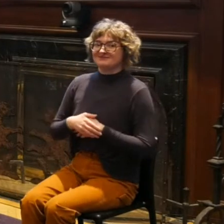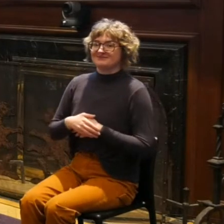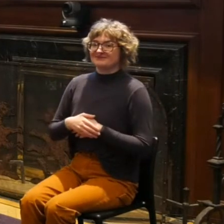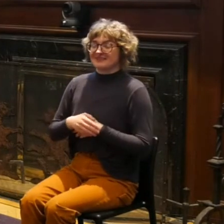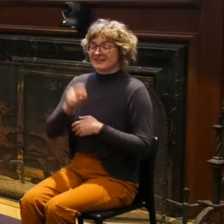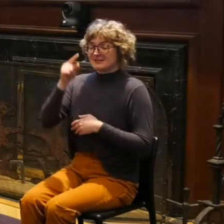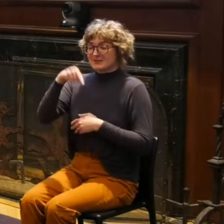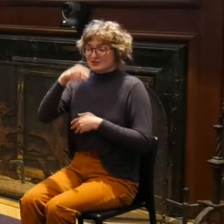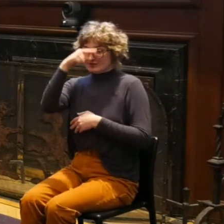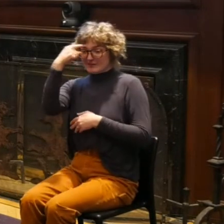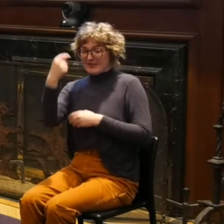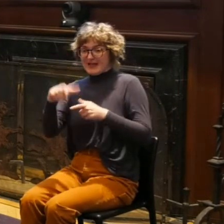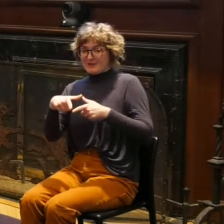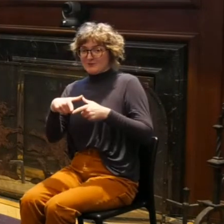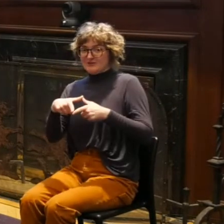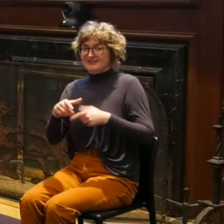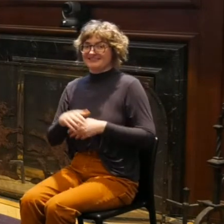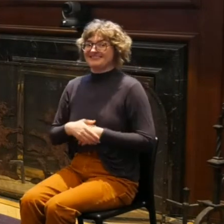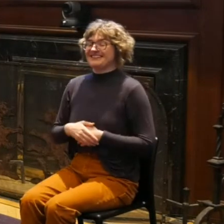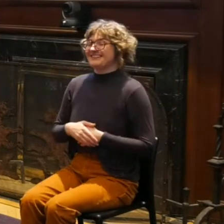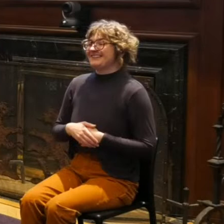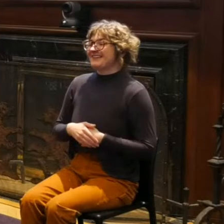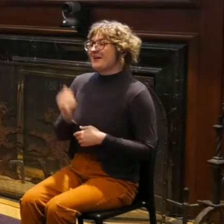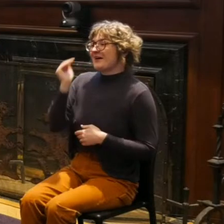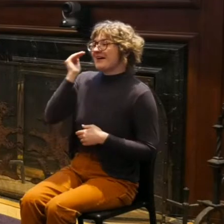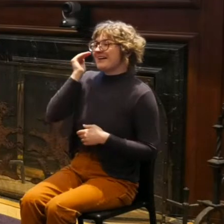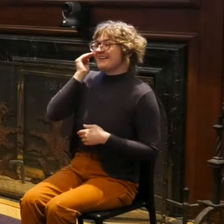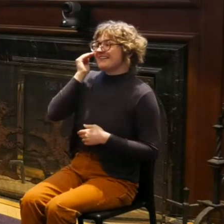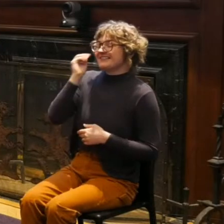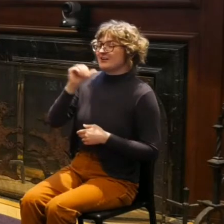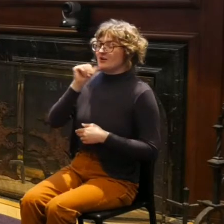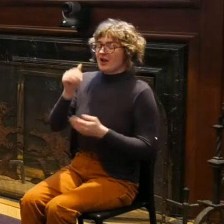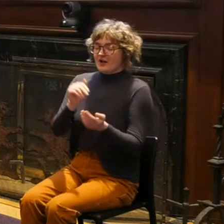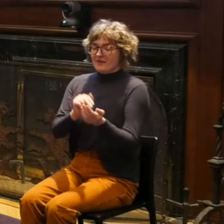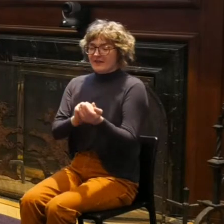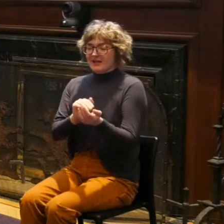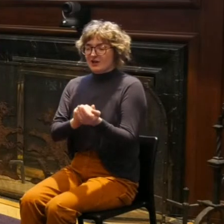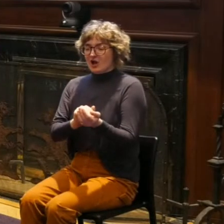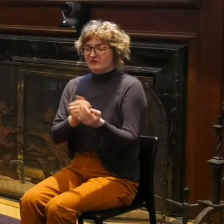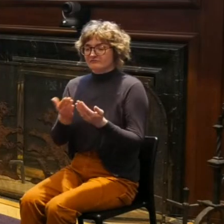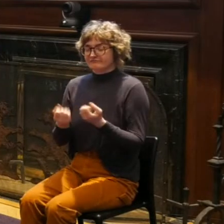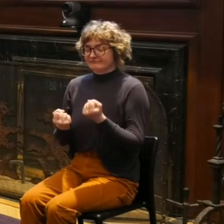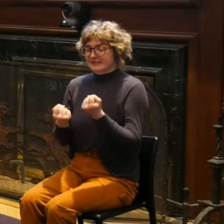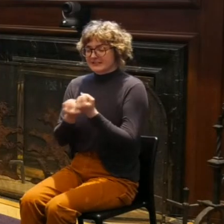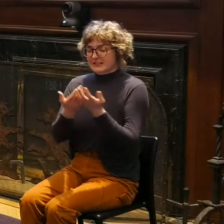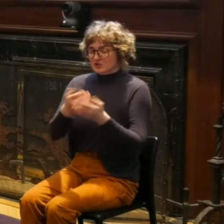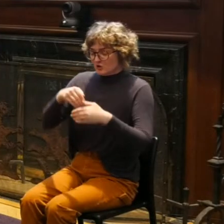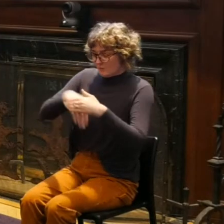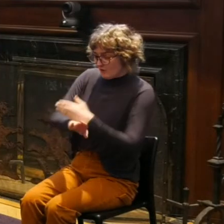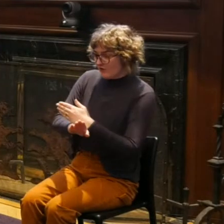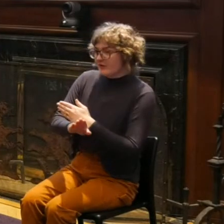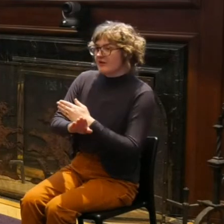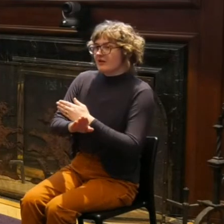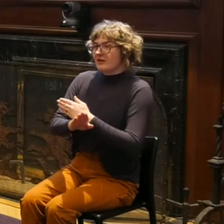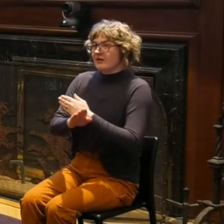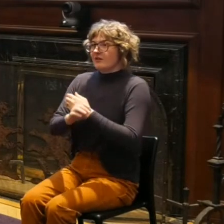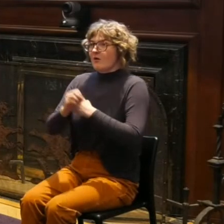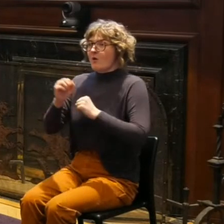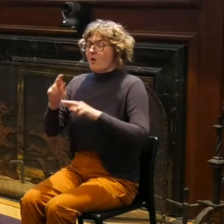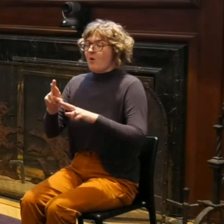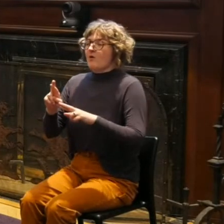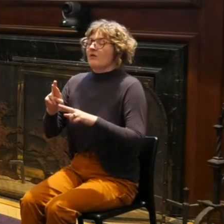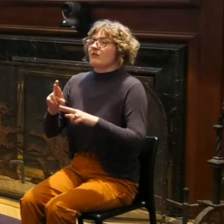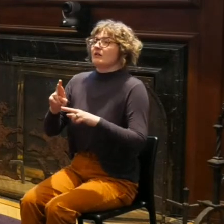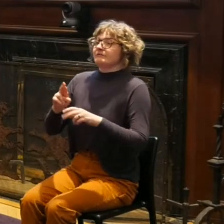especially the Black Pussy. Now, not the doctor that assists you in birthing your legacy, or more would